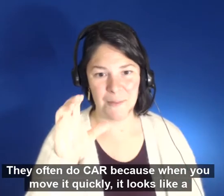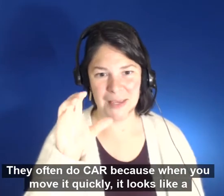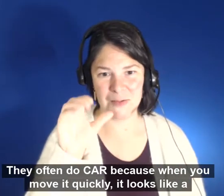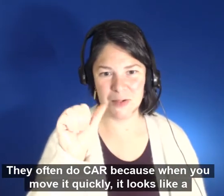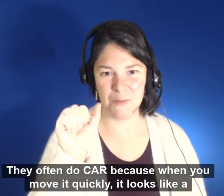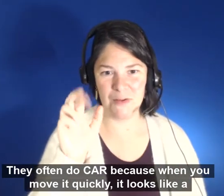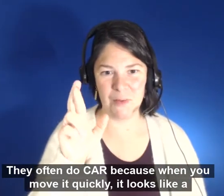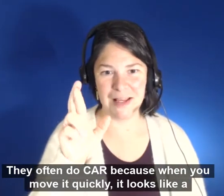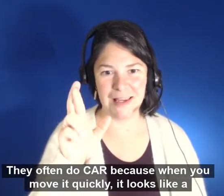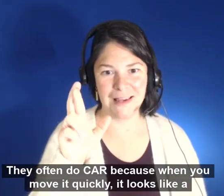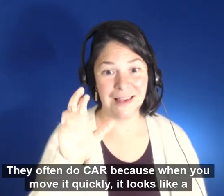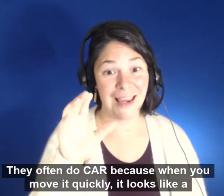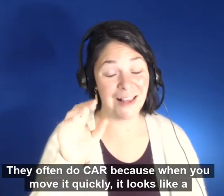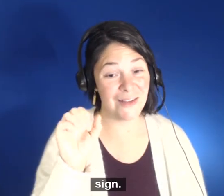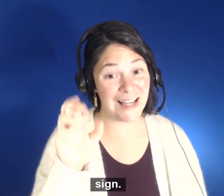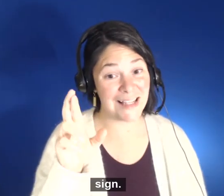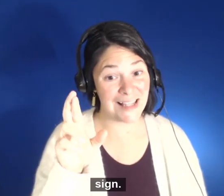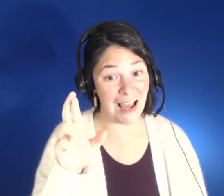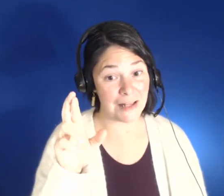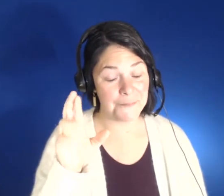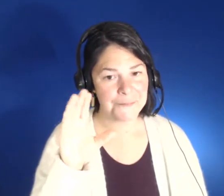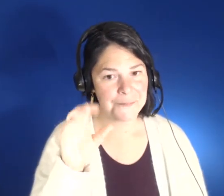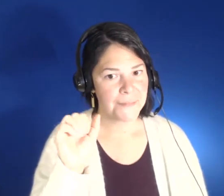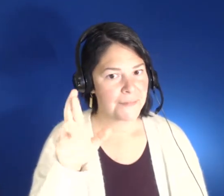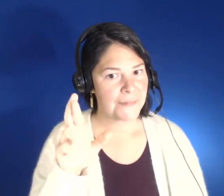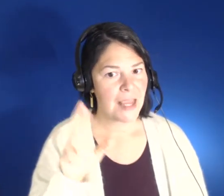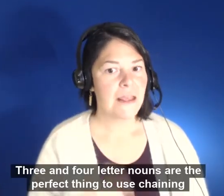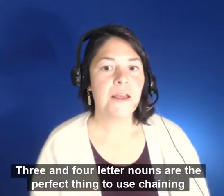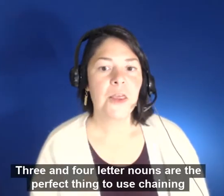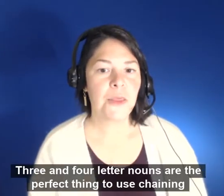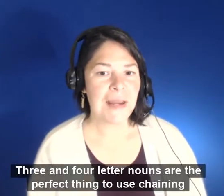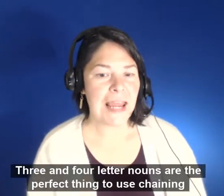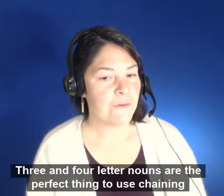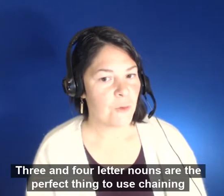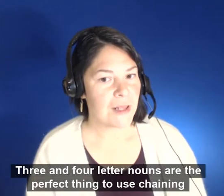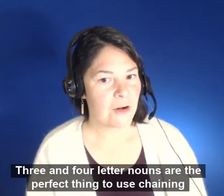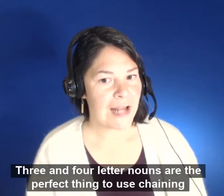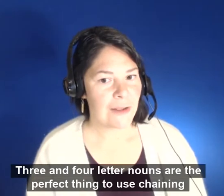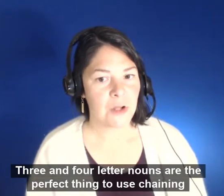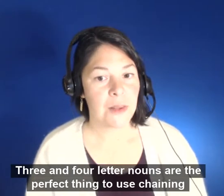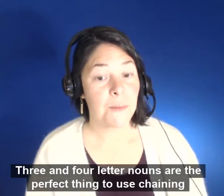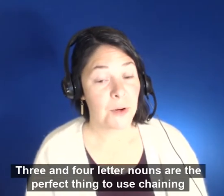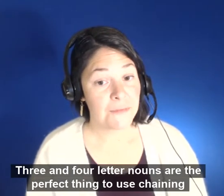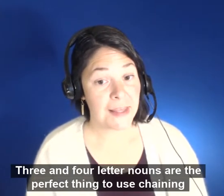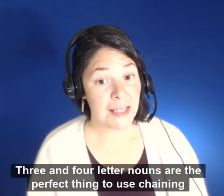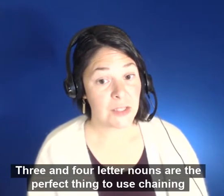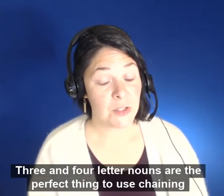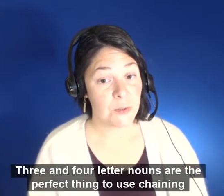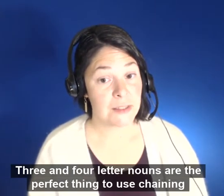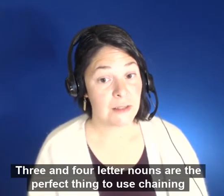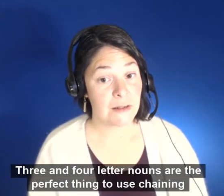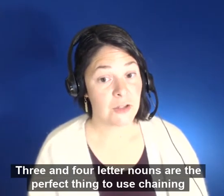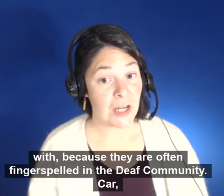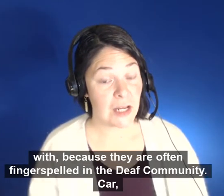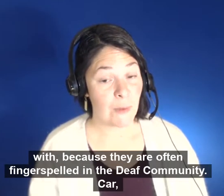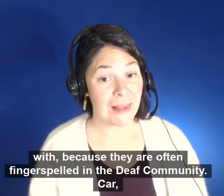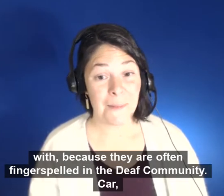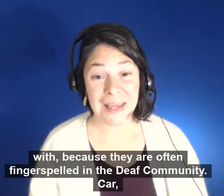because when you move it quickly, it looks like a sign. 3 and 4 letter nouns are the perfect thing to use chaining with because